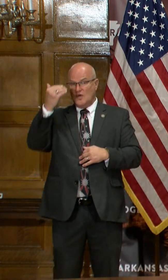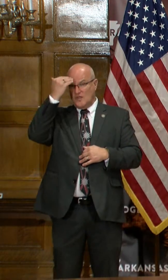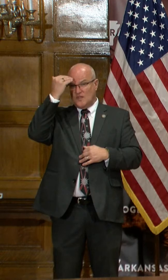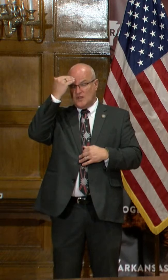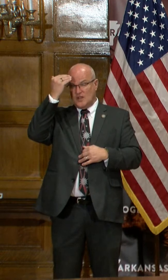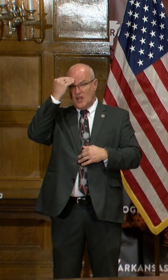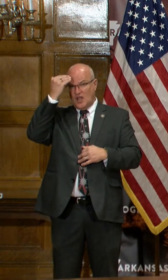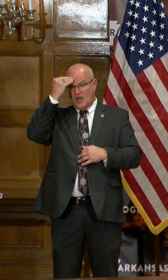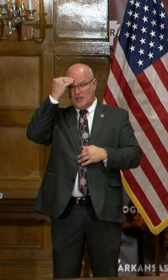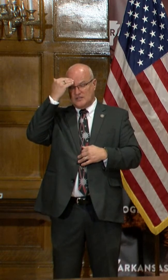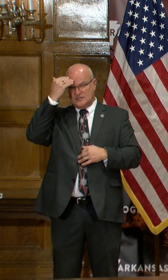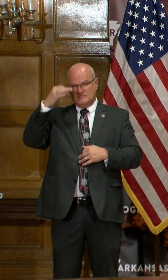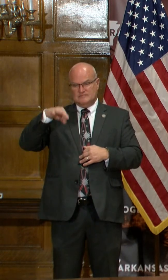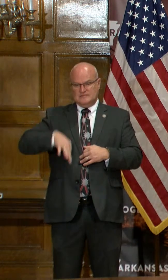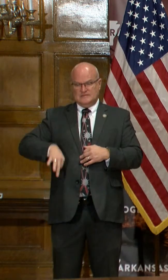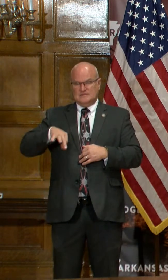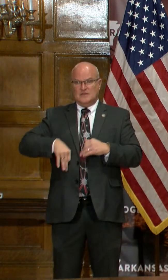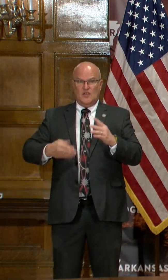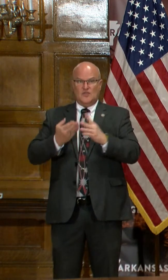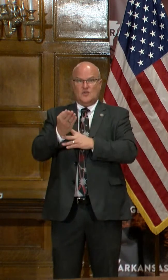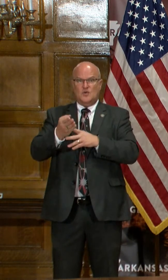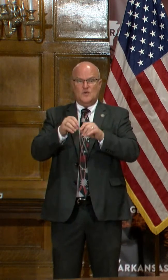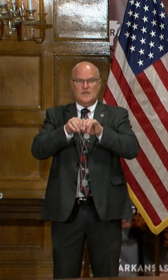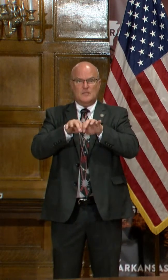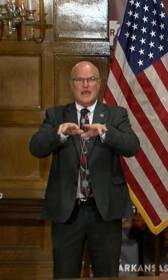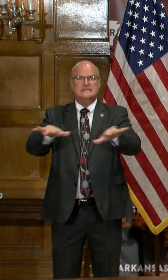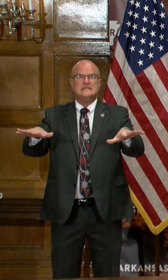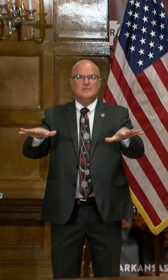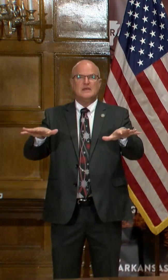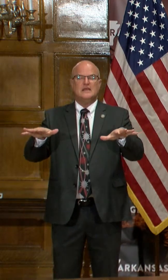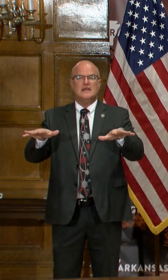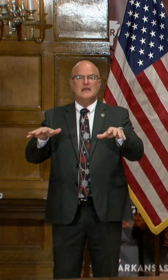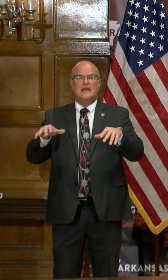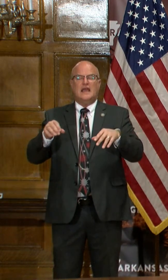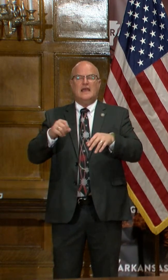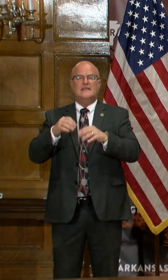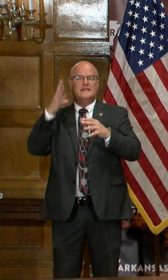base that you gain whenever you go through a pandemic and the experience that you have with